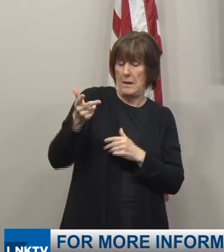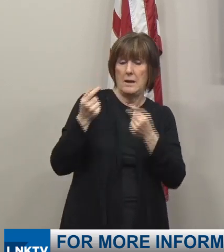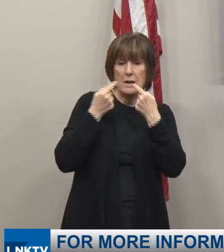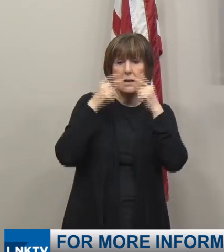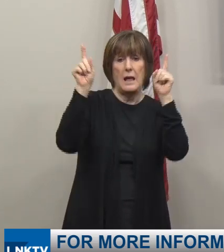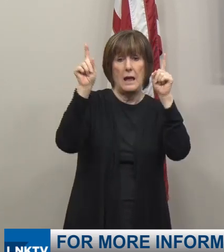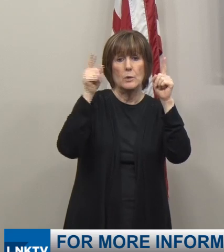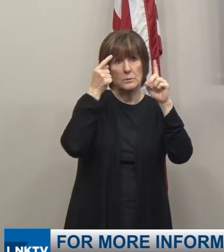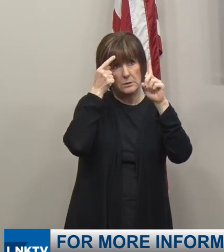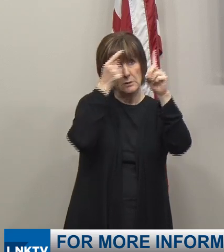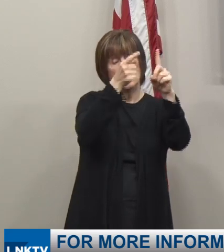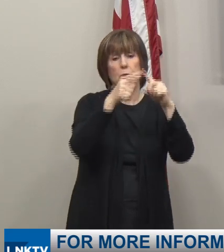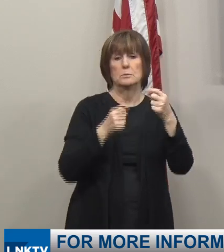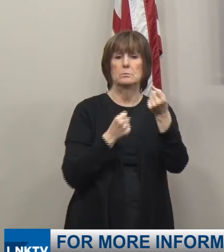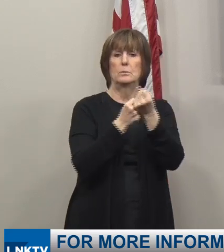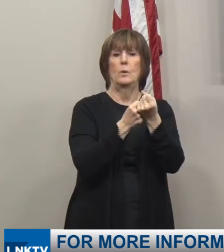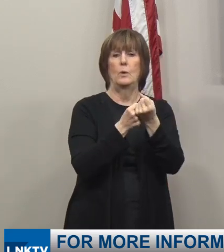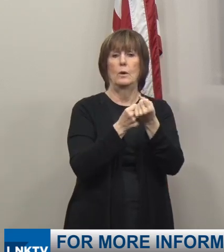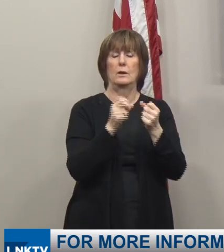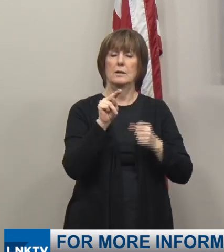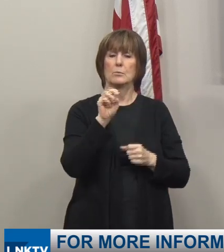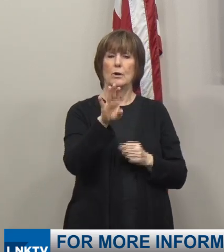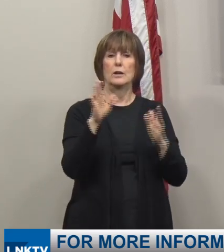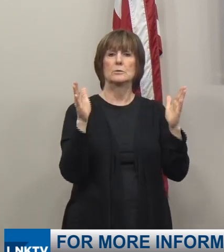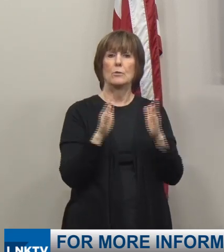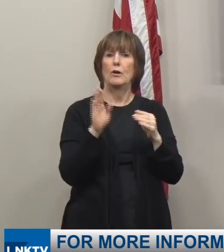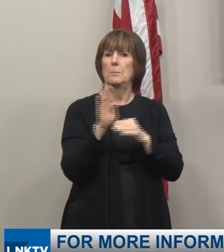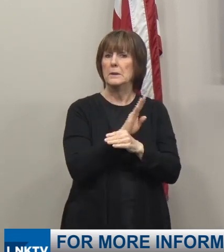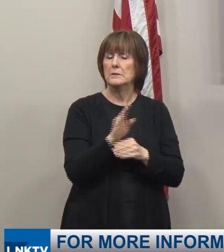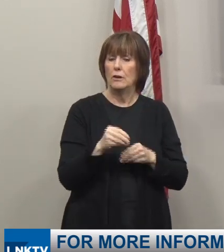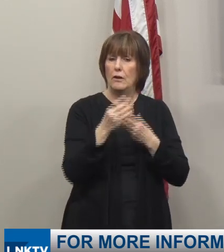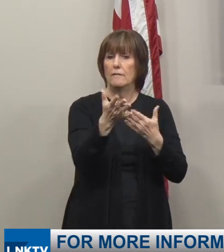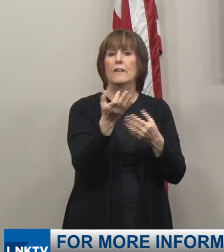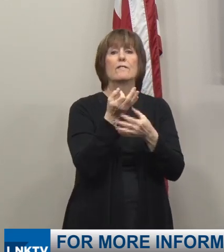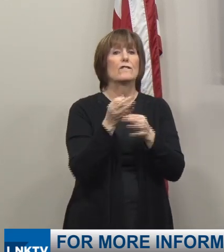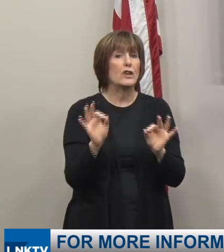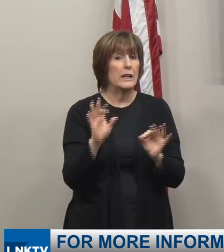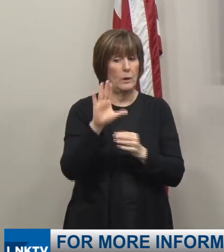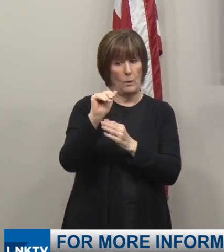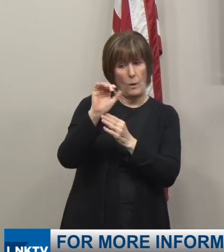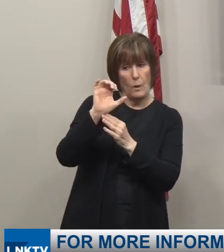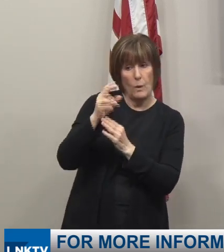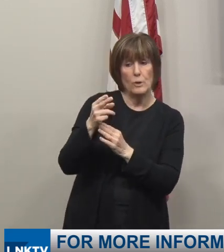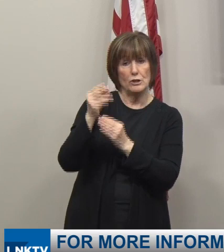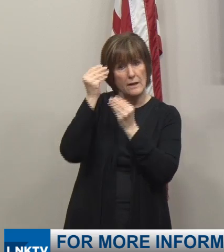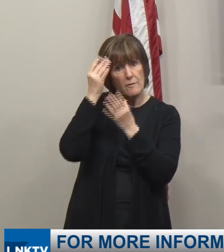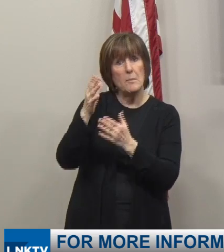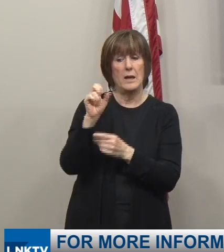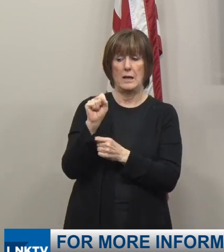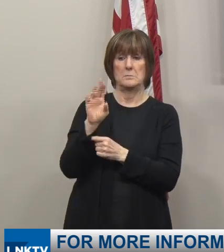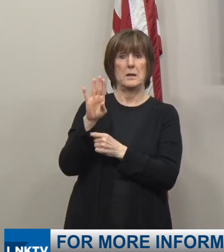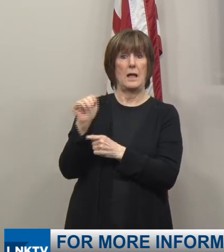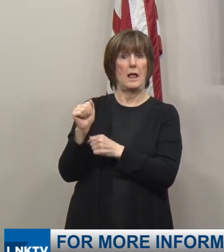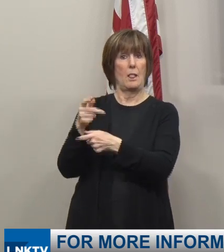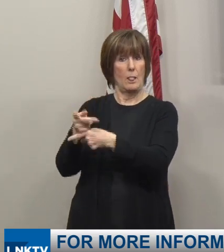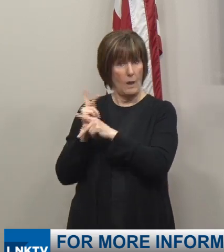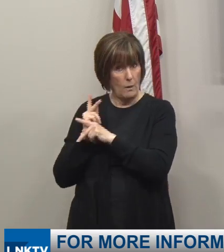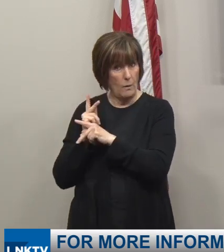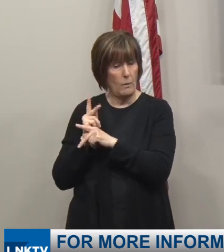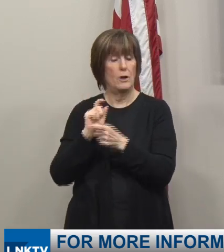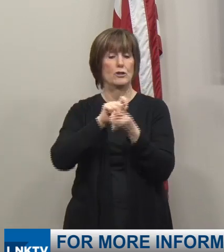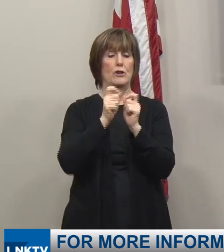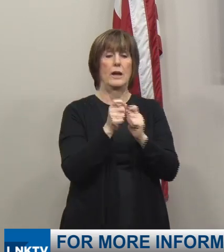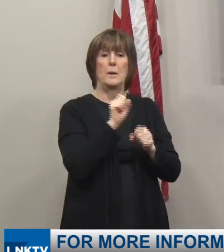an initiative to support Nebraska small businesses by offering free coaching and information on SBA loans, changes in employment